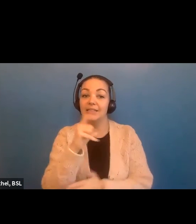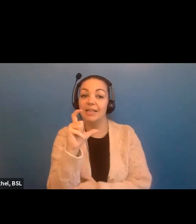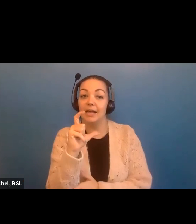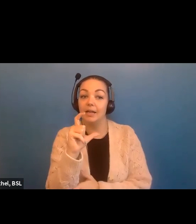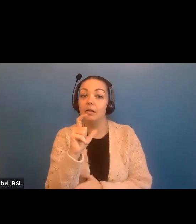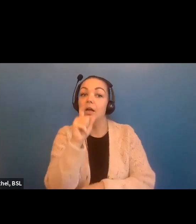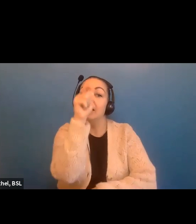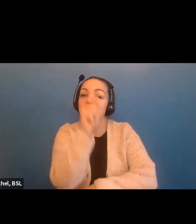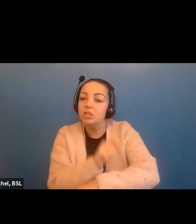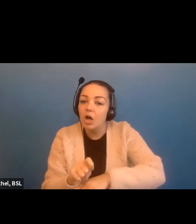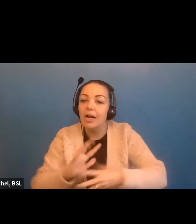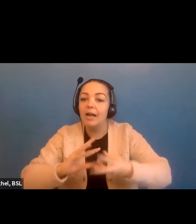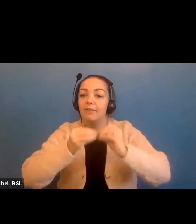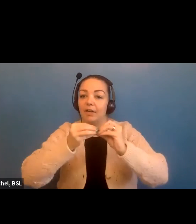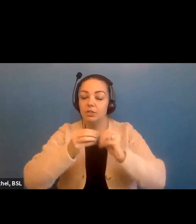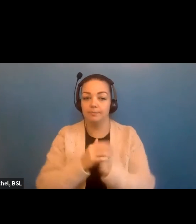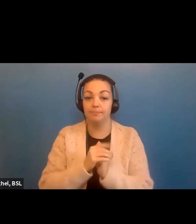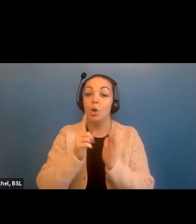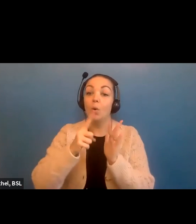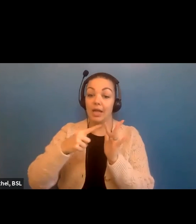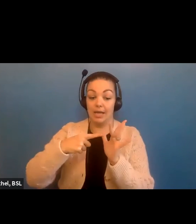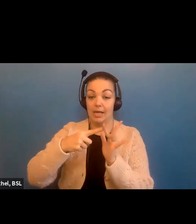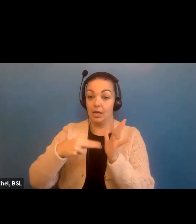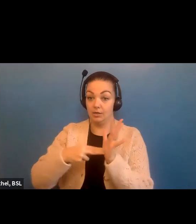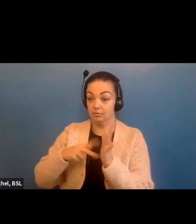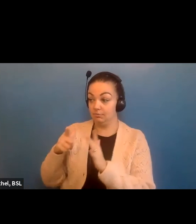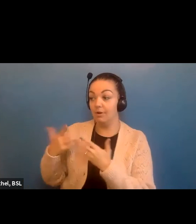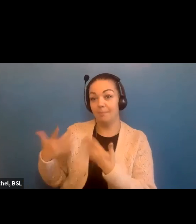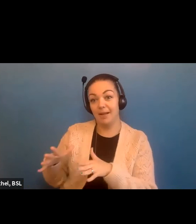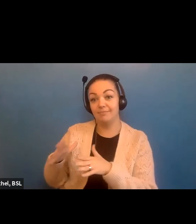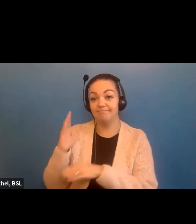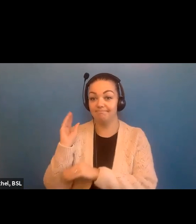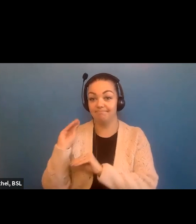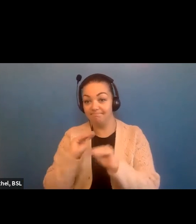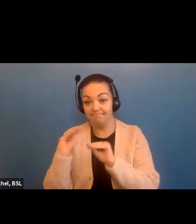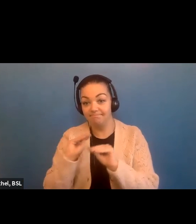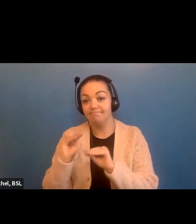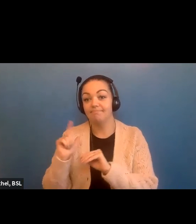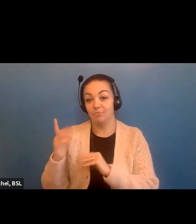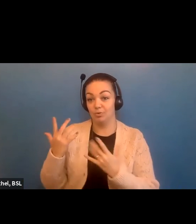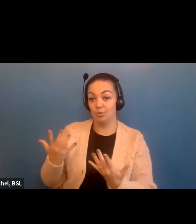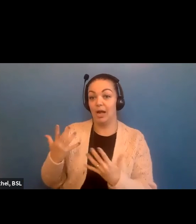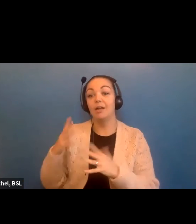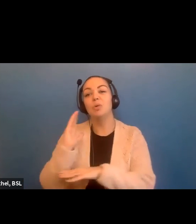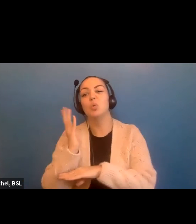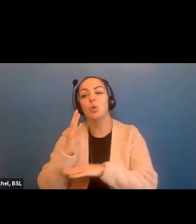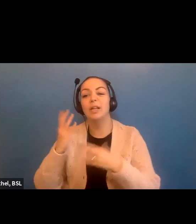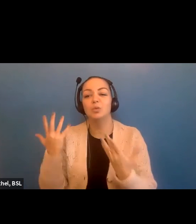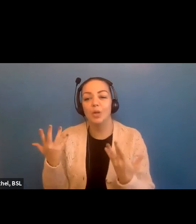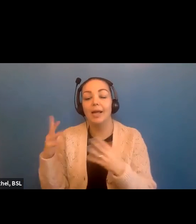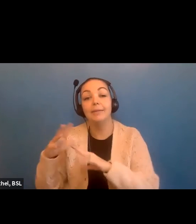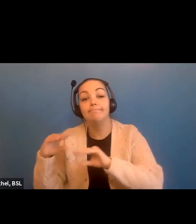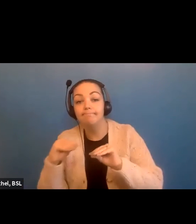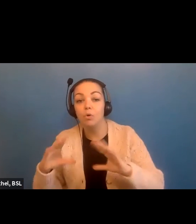Ian, who's been kind of leading some of the discussion today, has a module itself on inclusive design. And for us, it's really important, actually, that